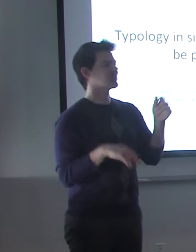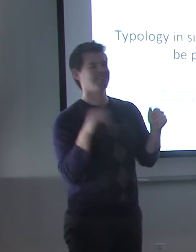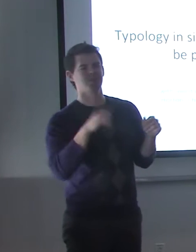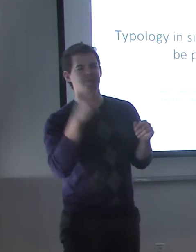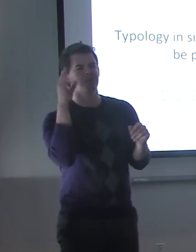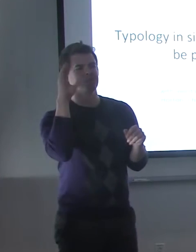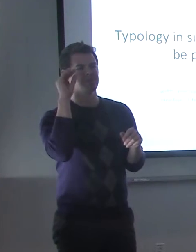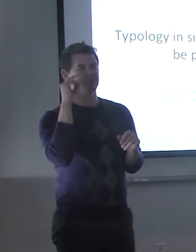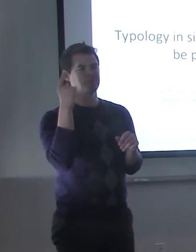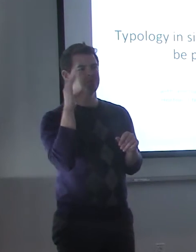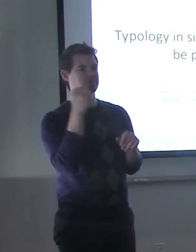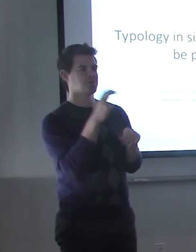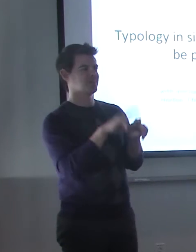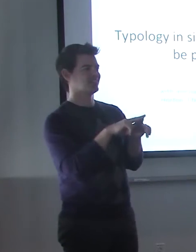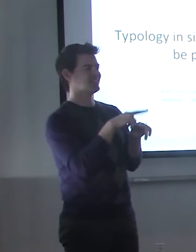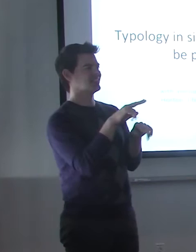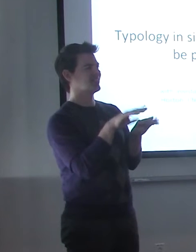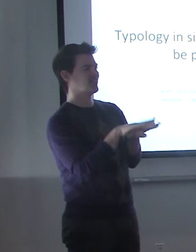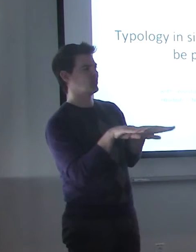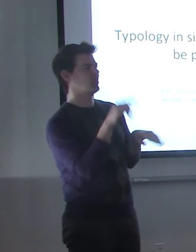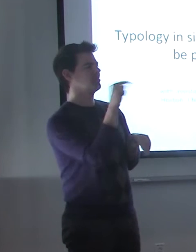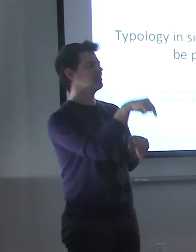right, thanks so much.